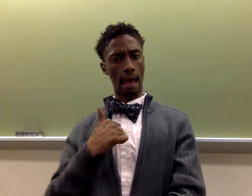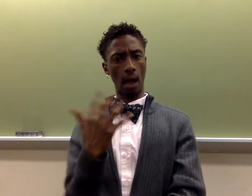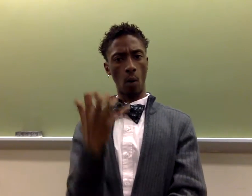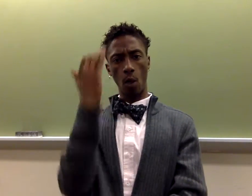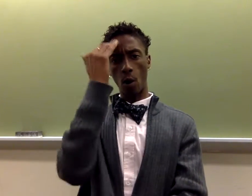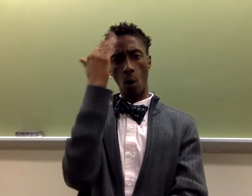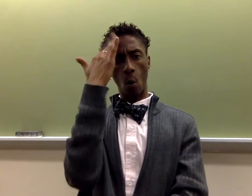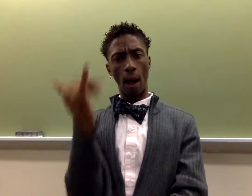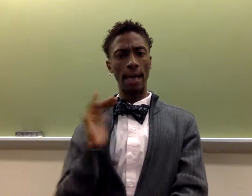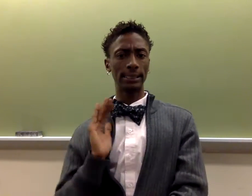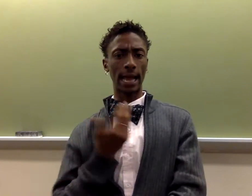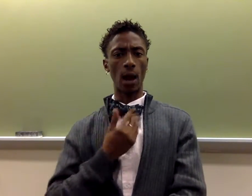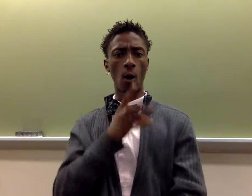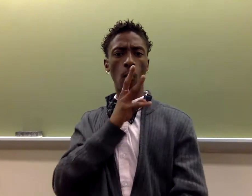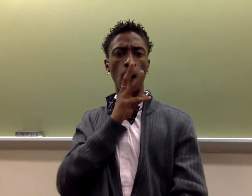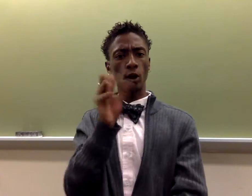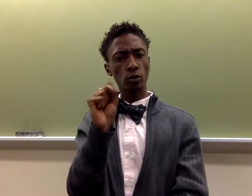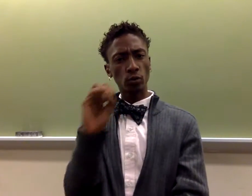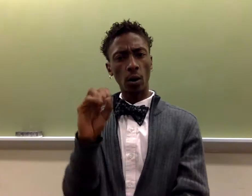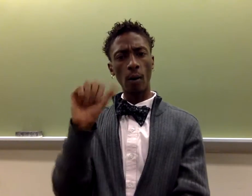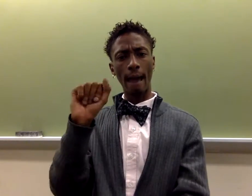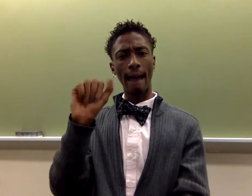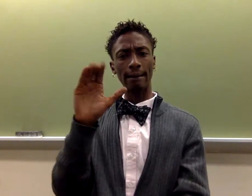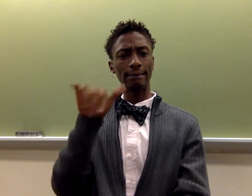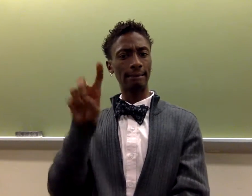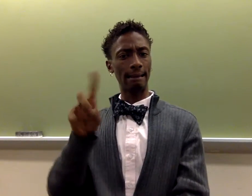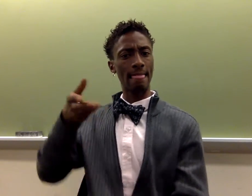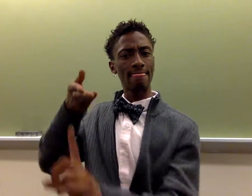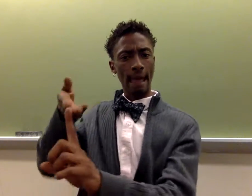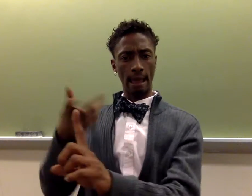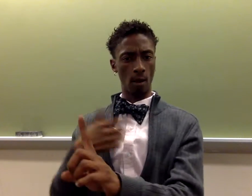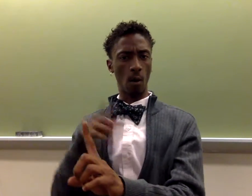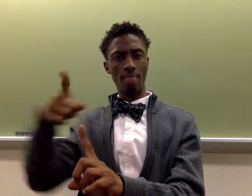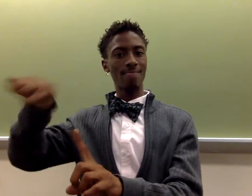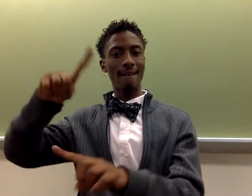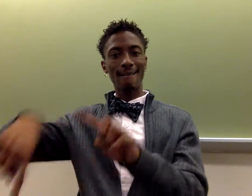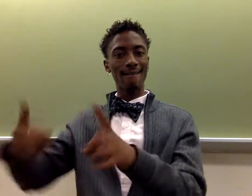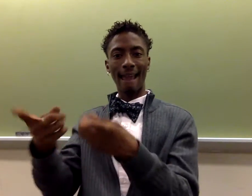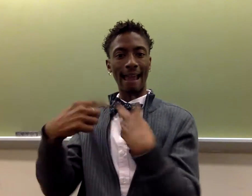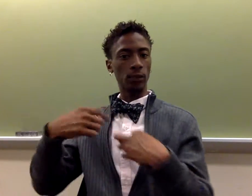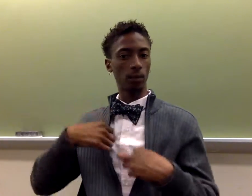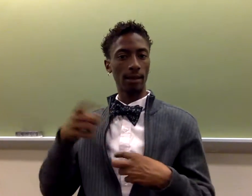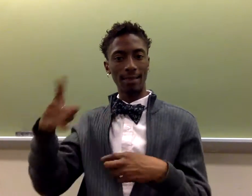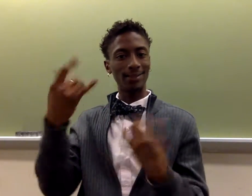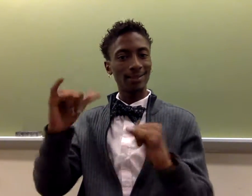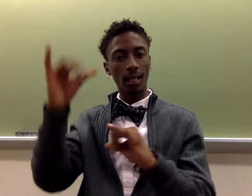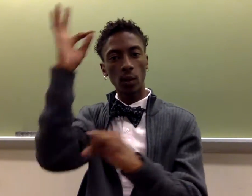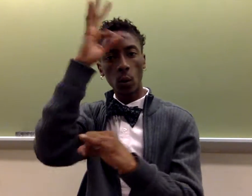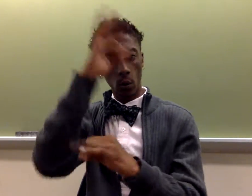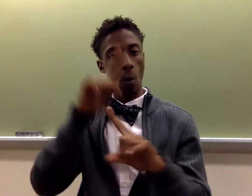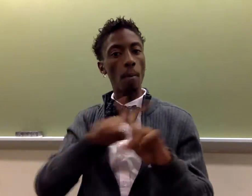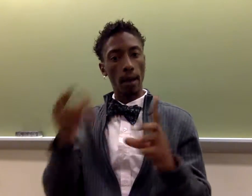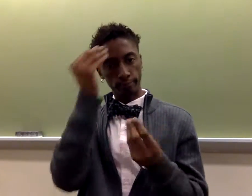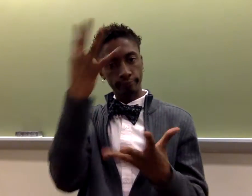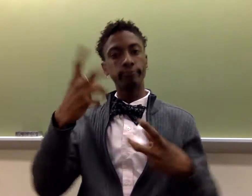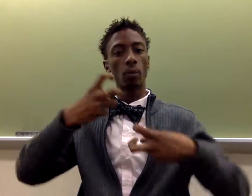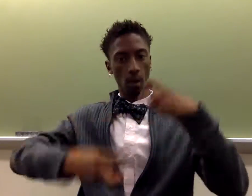so acid there? They couldn't answer me. They still don't know. but it's a problem. If I